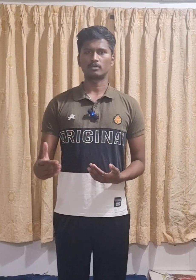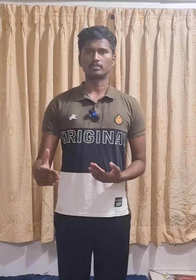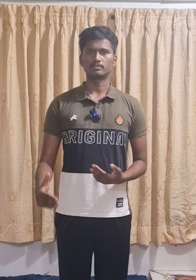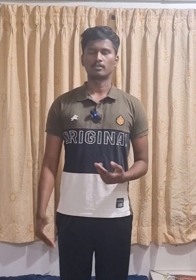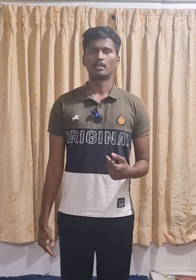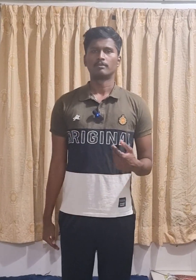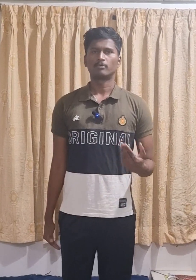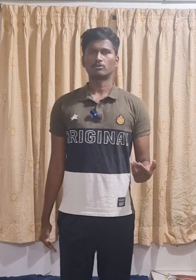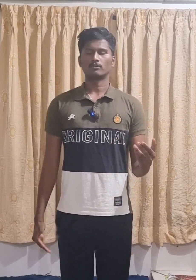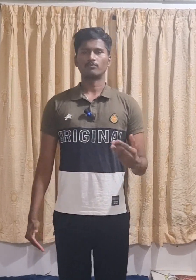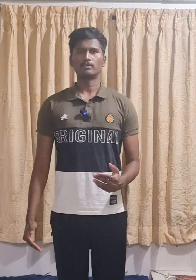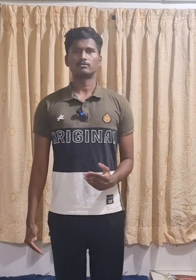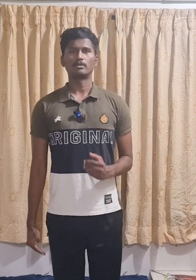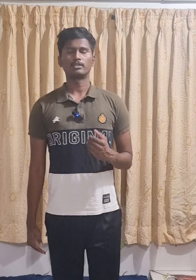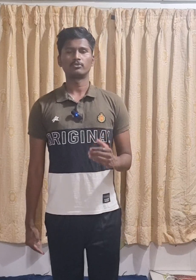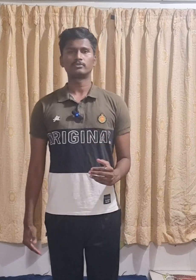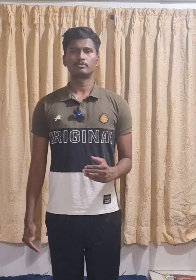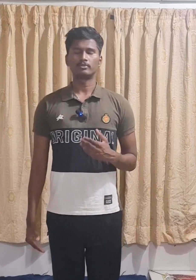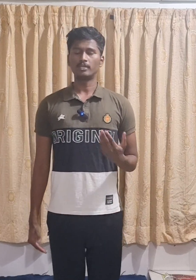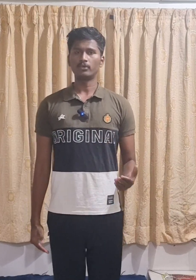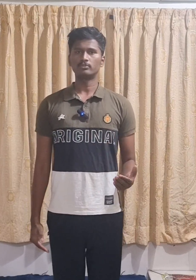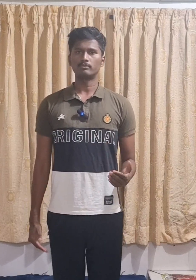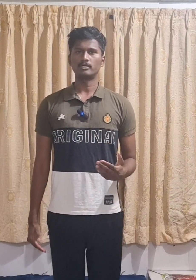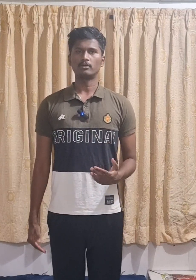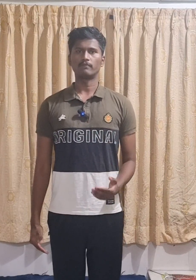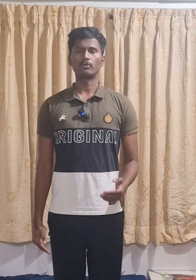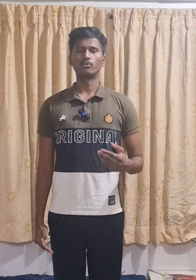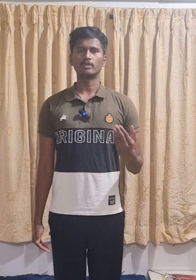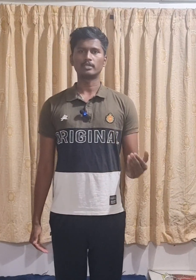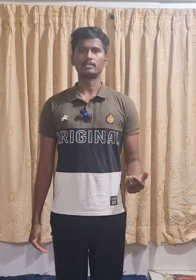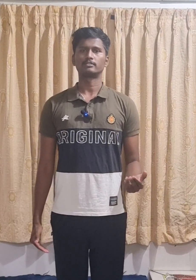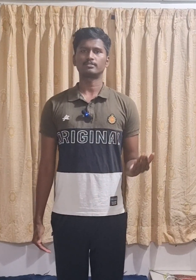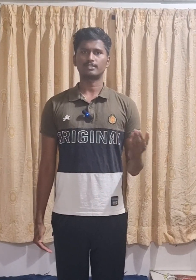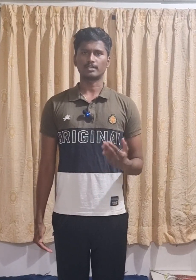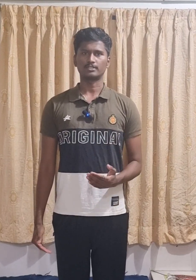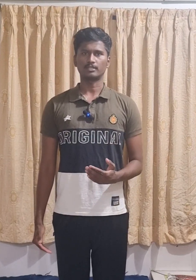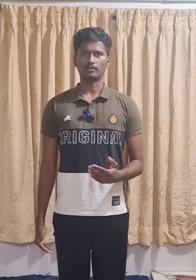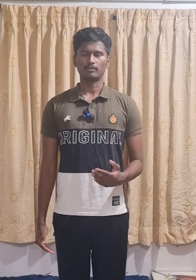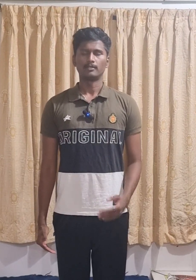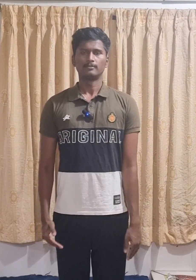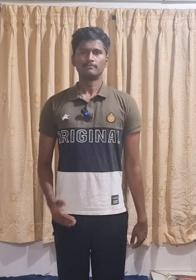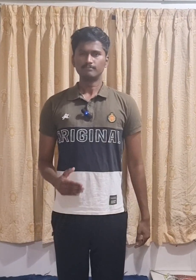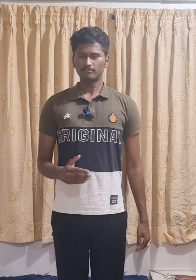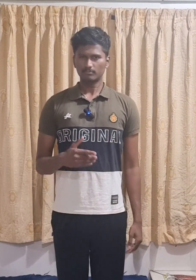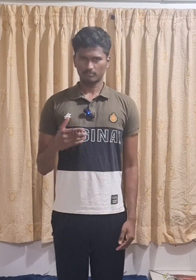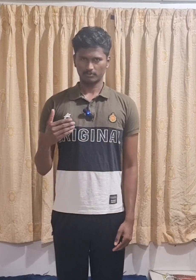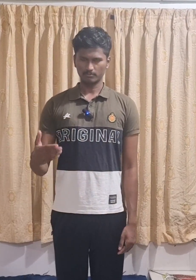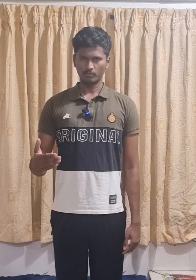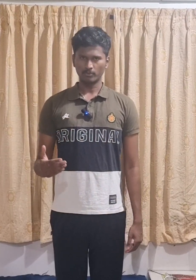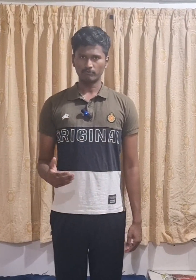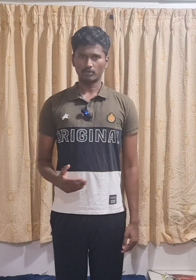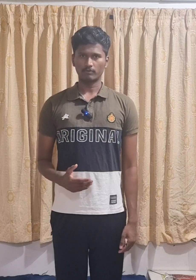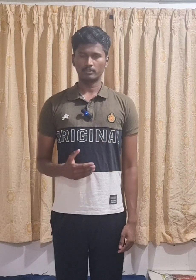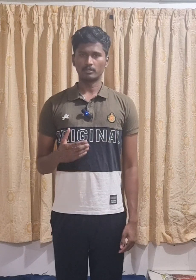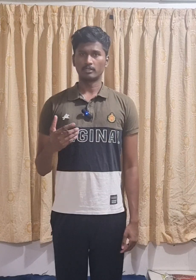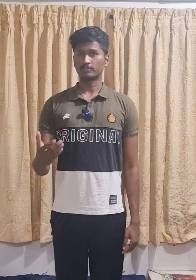classes, because of which the reusability of the code increases drastically. Moving forward with the next